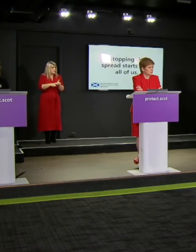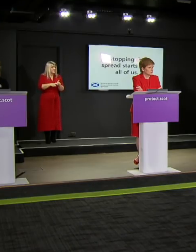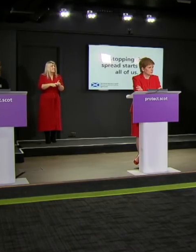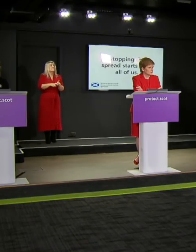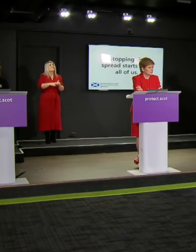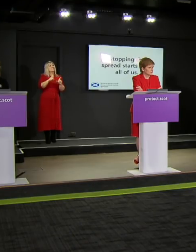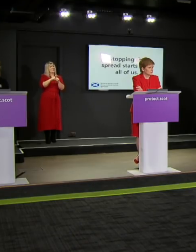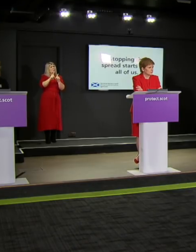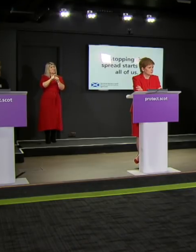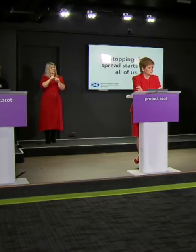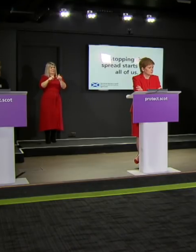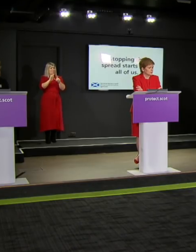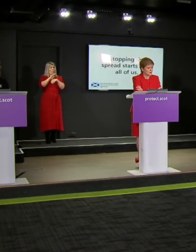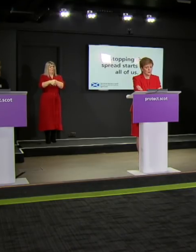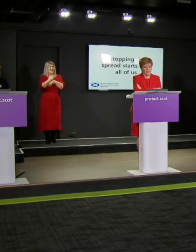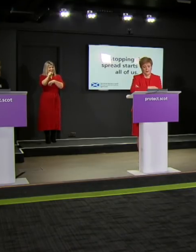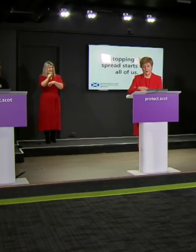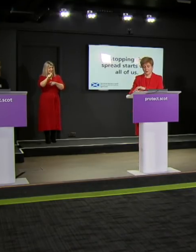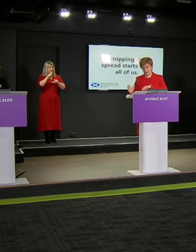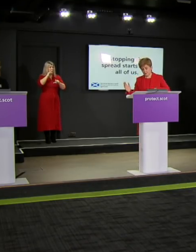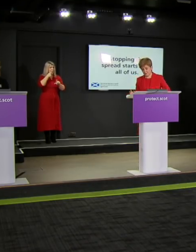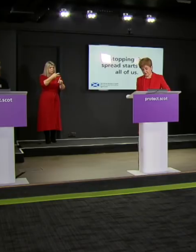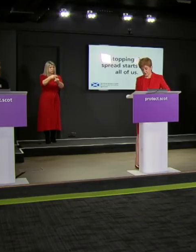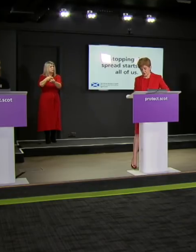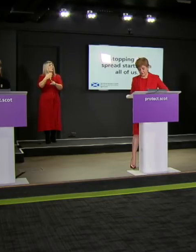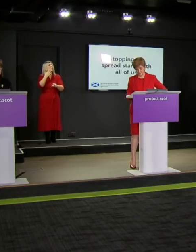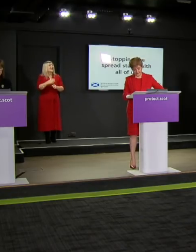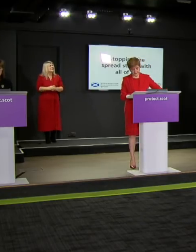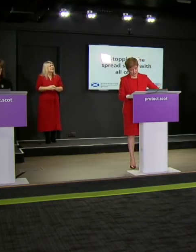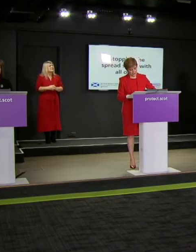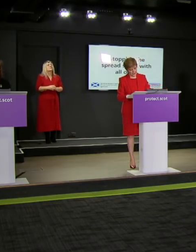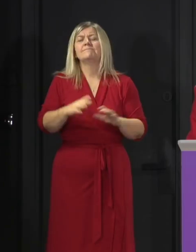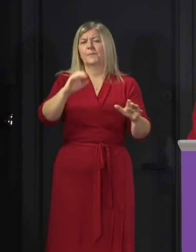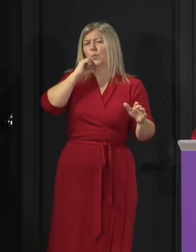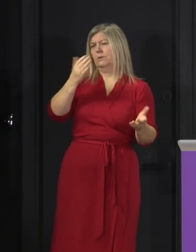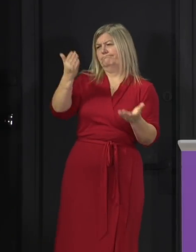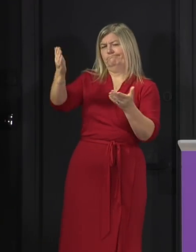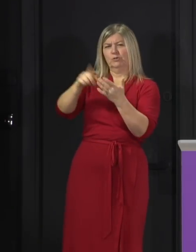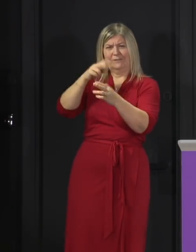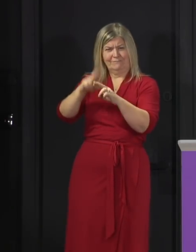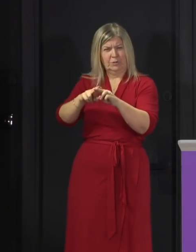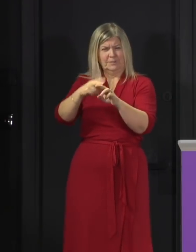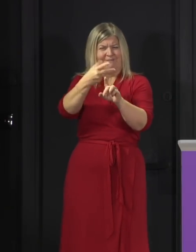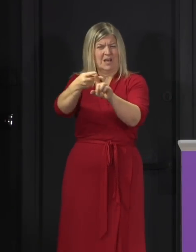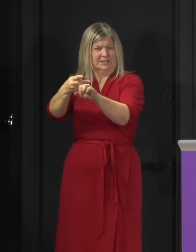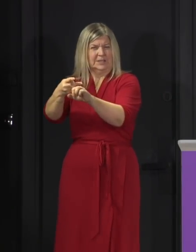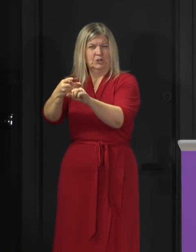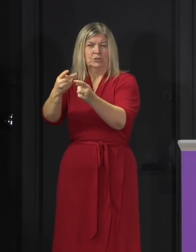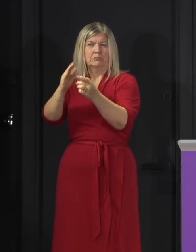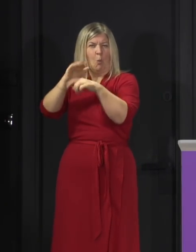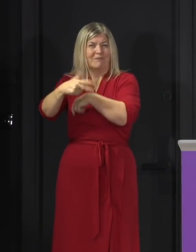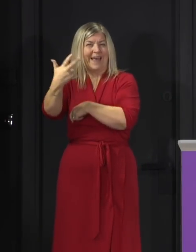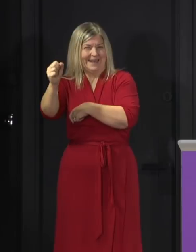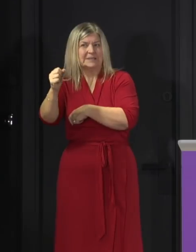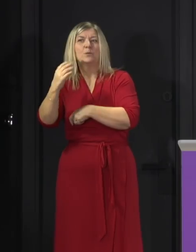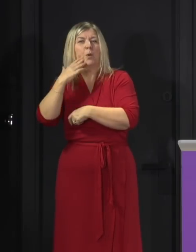homes. When will that be possible here? I'll hand over to the Health Secretary on vaccination in a moment. I think we are the first part of the